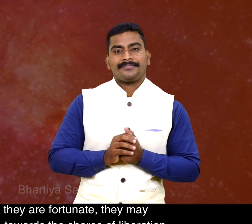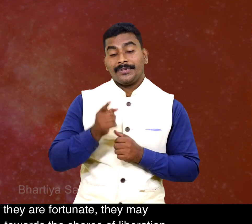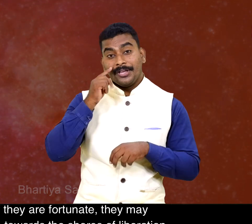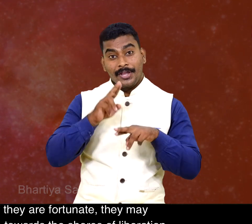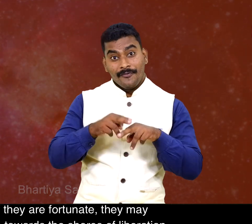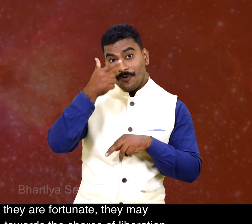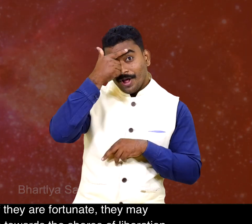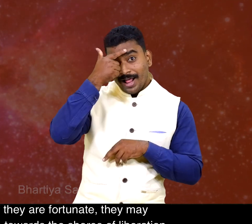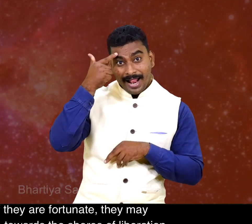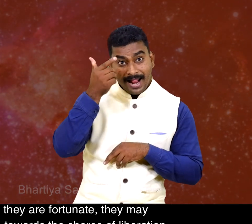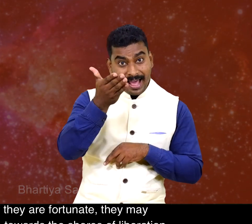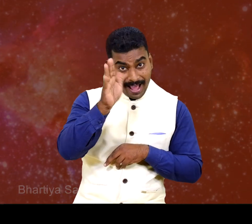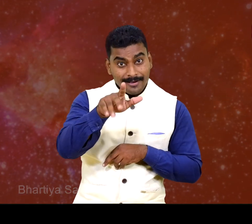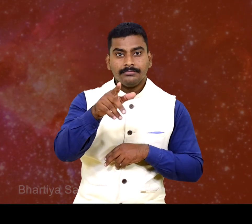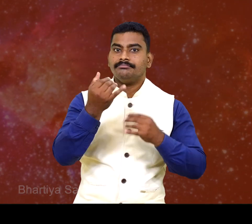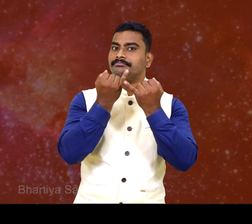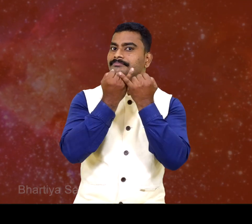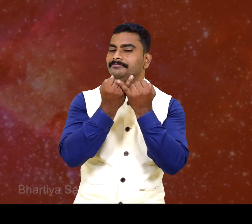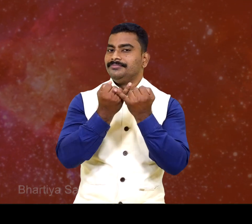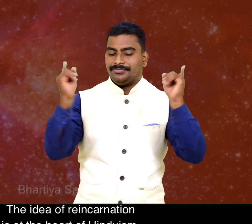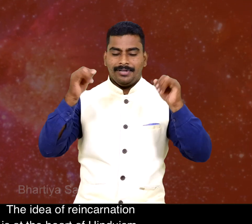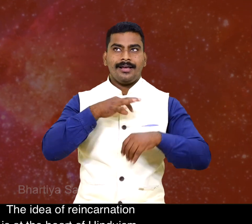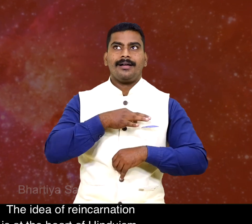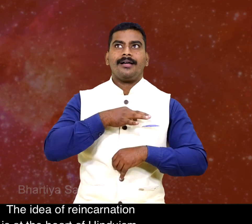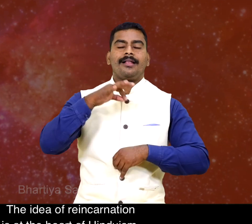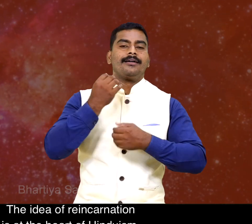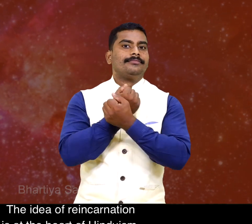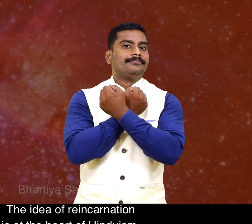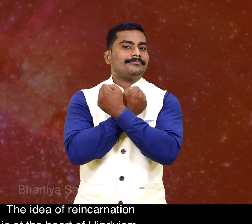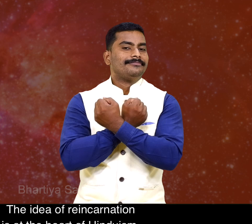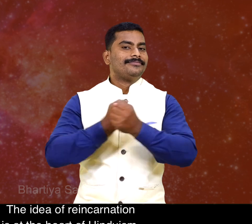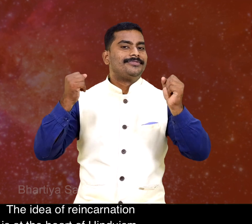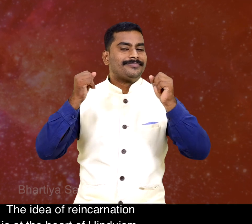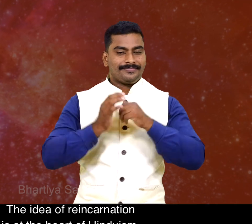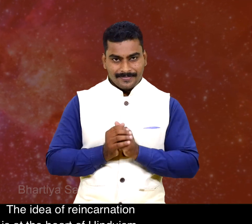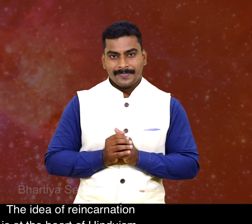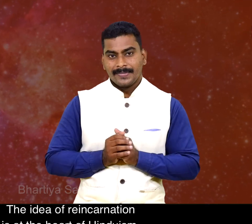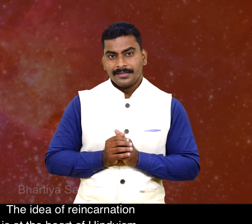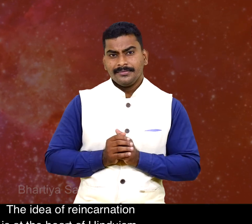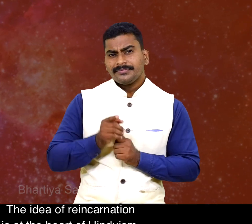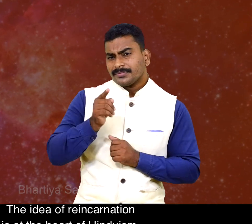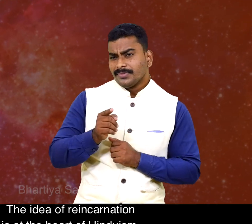the shores of liberation. The idea of reincarnation is at the heart of